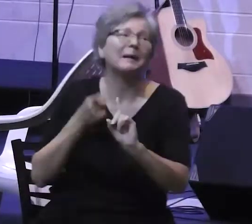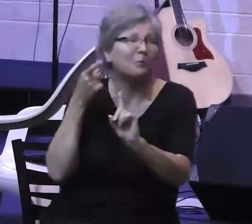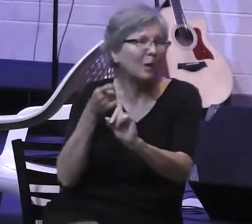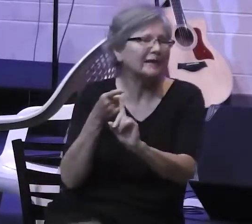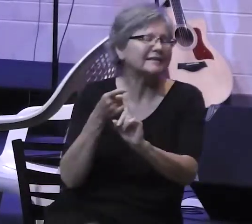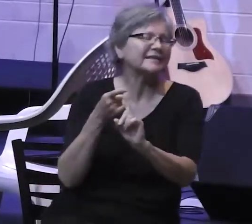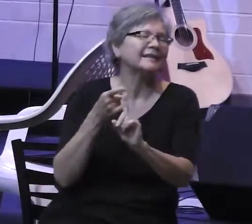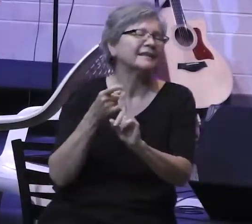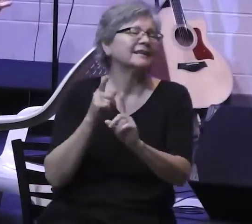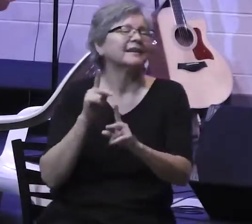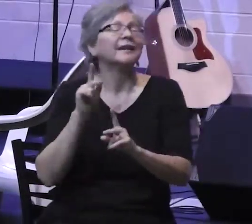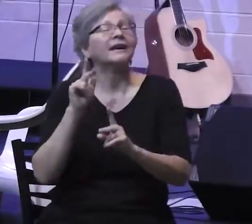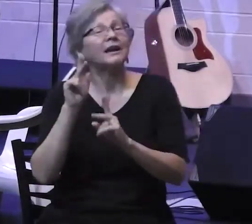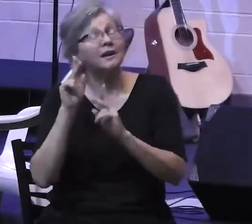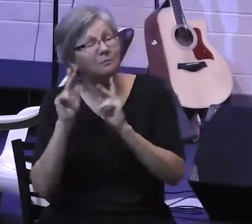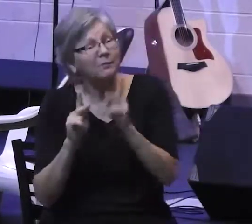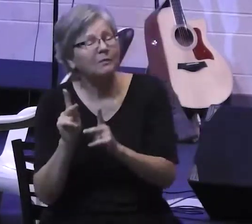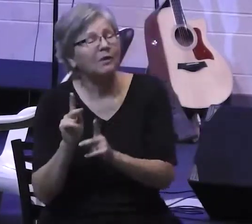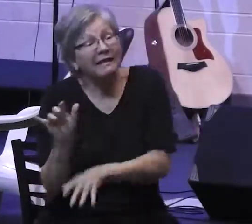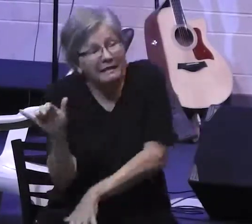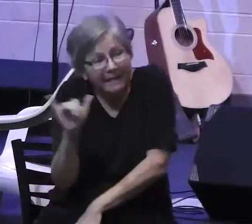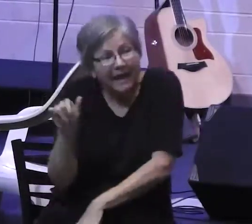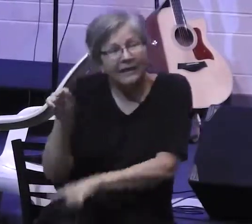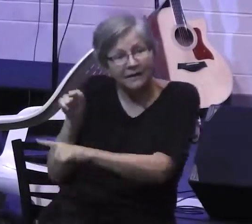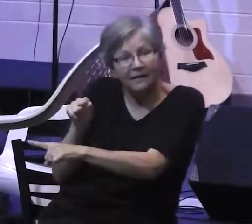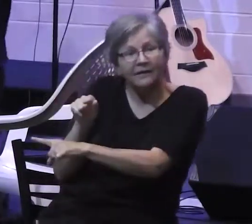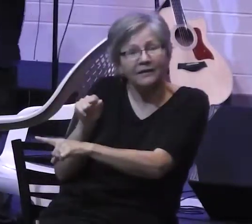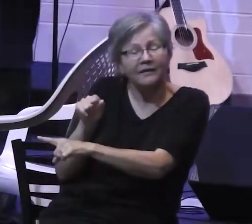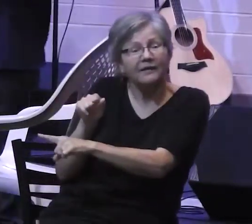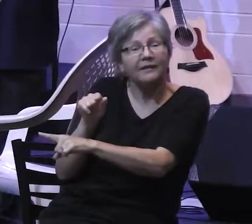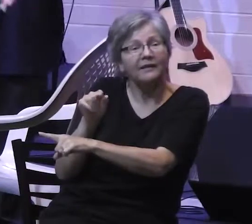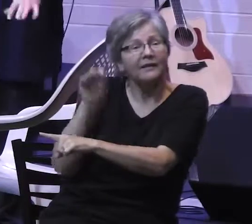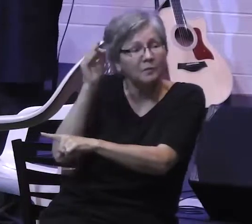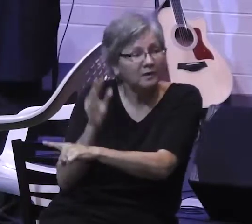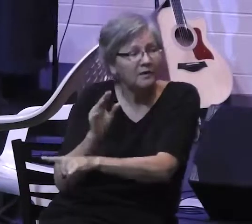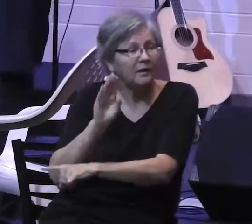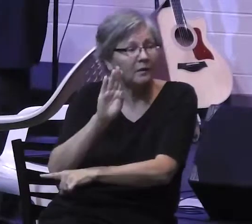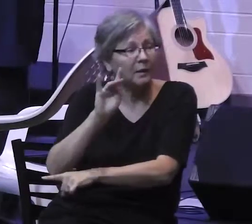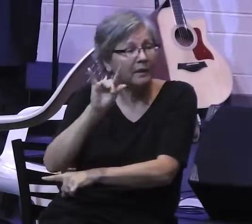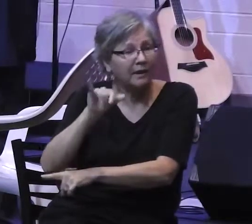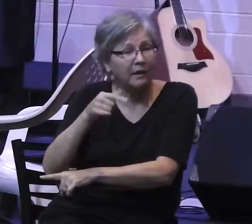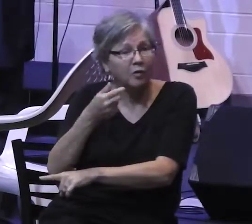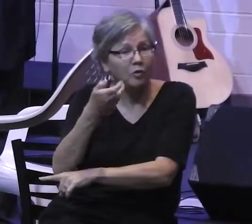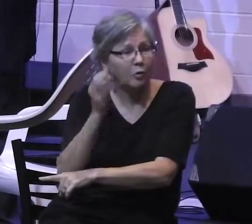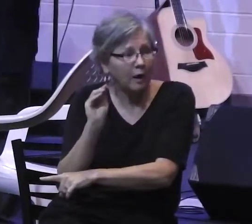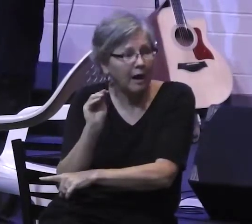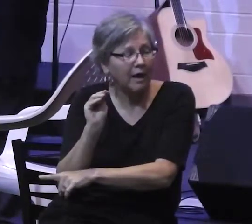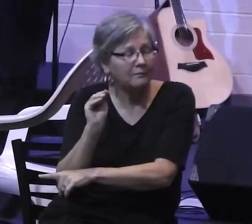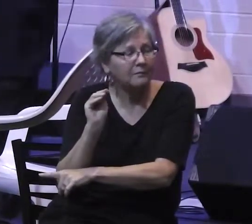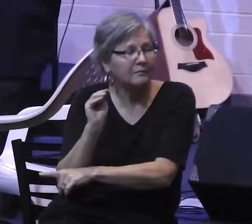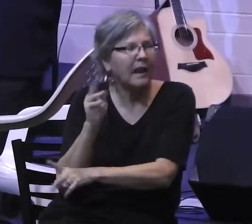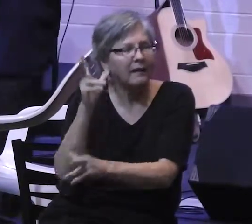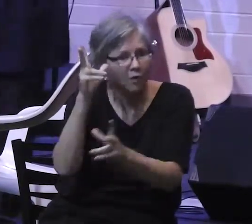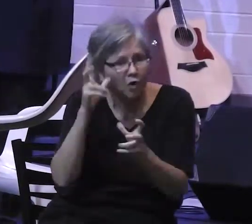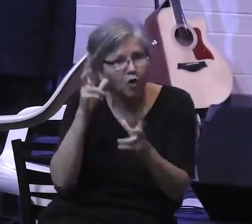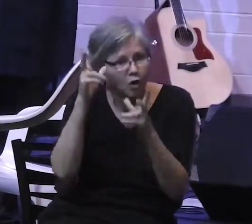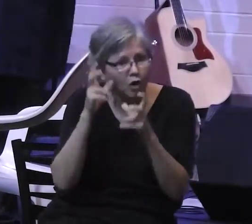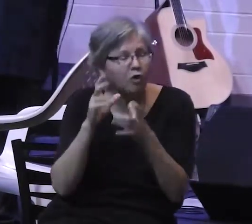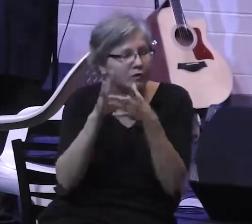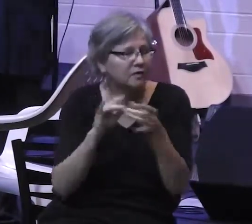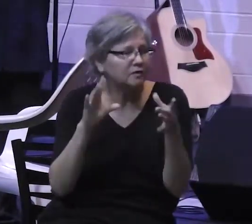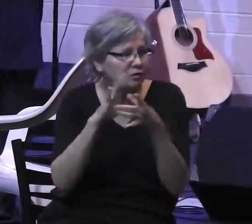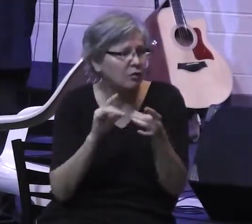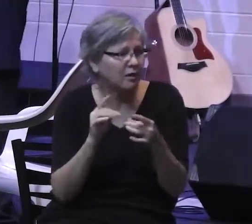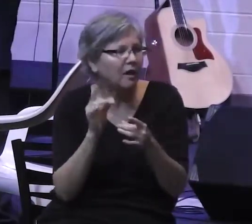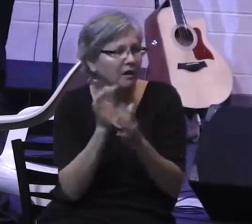that people like Billy Graham have told this story. People have come to the Lord through this story. I came to the Lord through this story. I know our